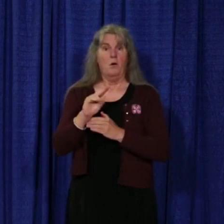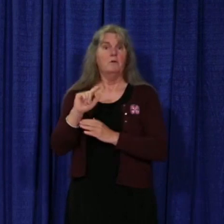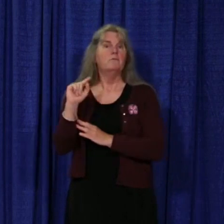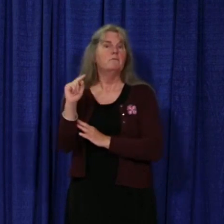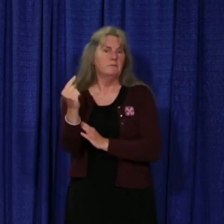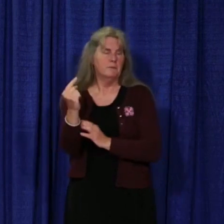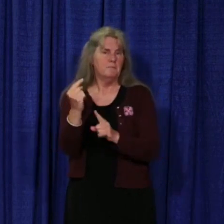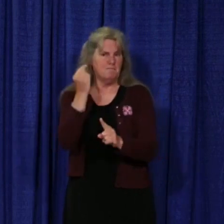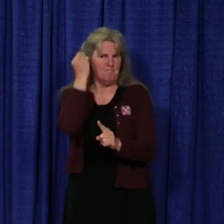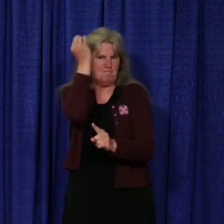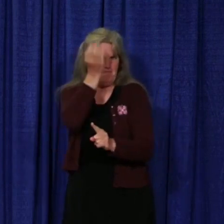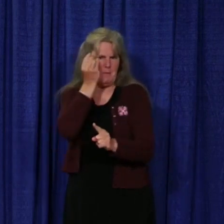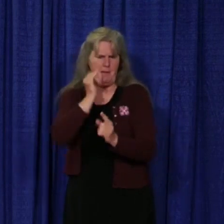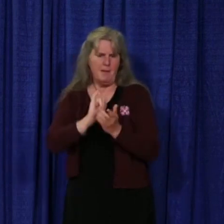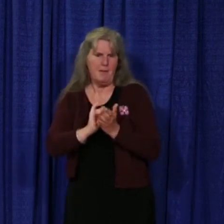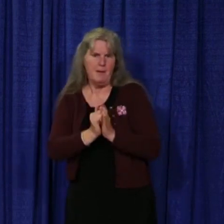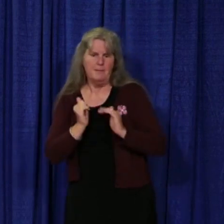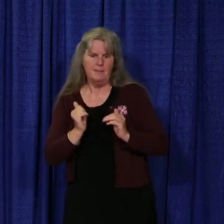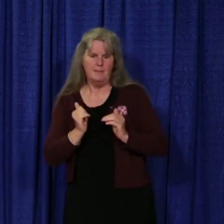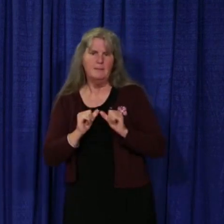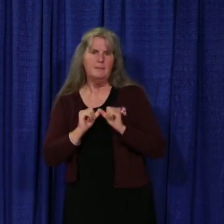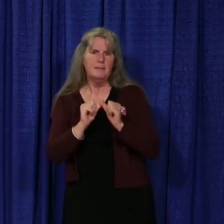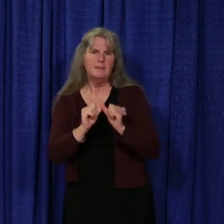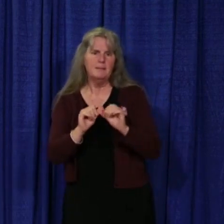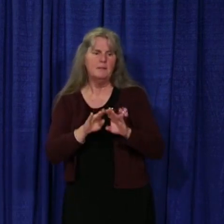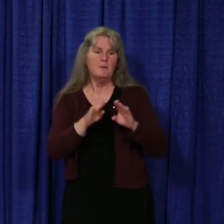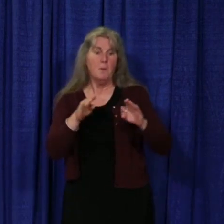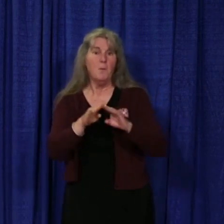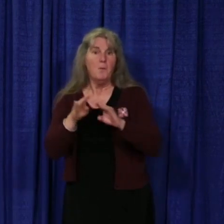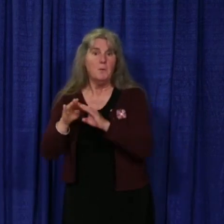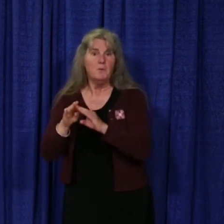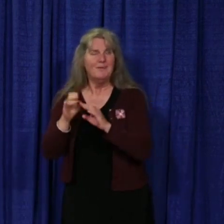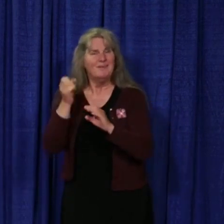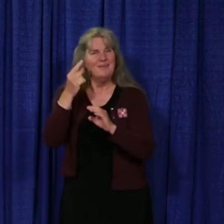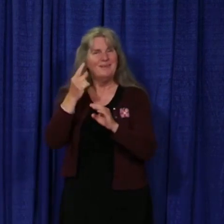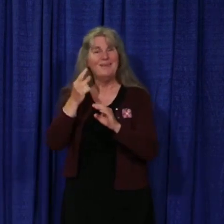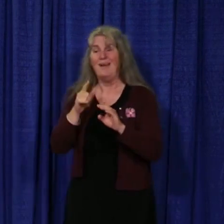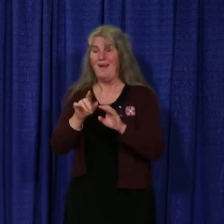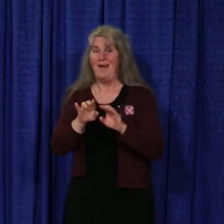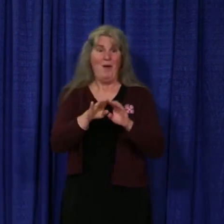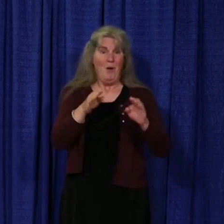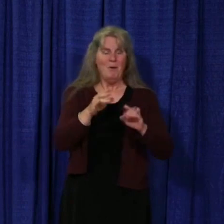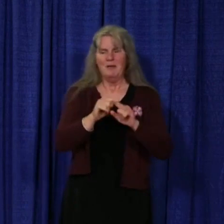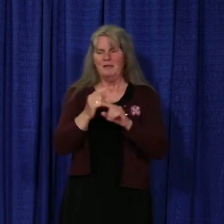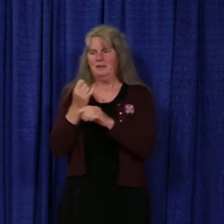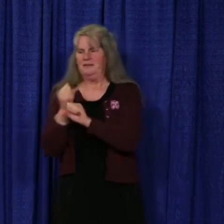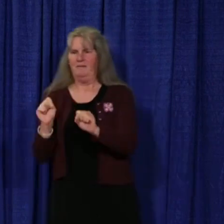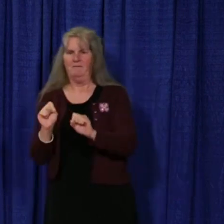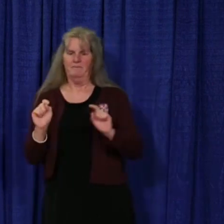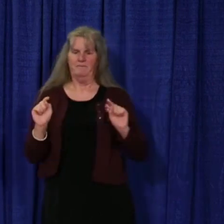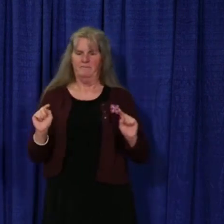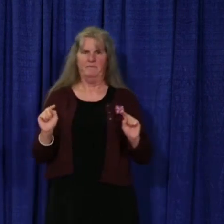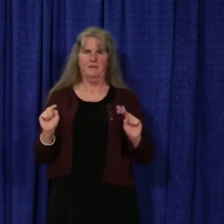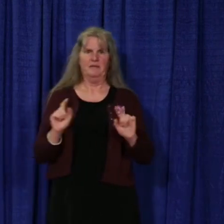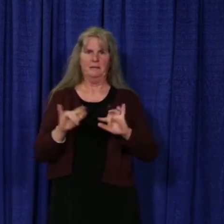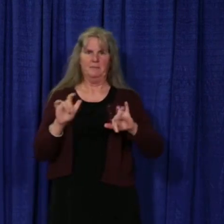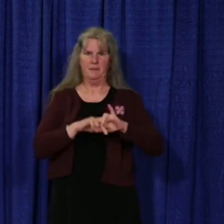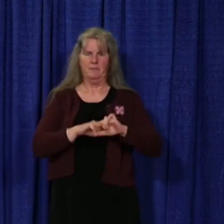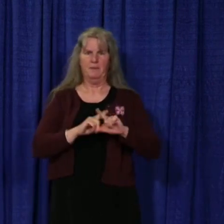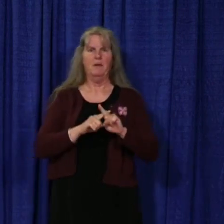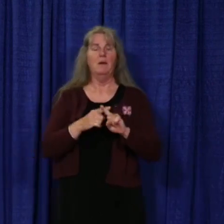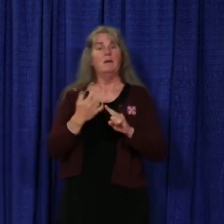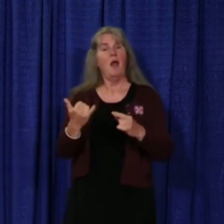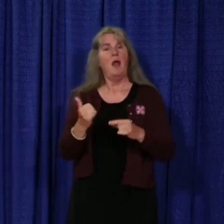are considering how we can continue to lift restrictions while also keeping Yukoners safe. We are working with